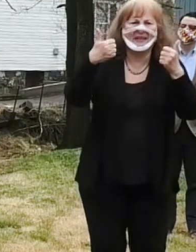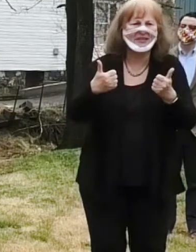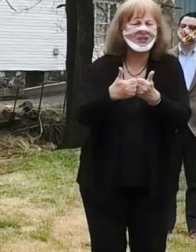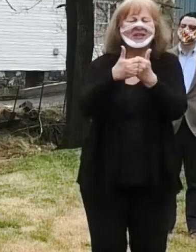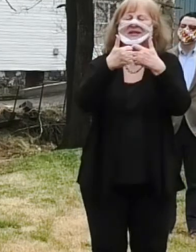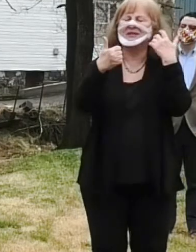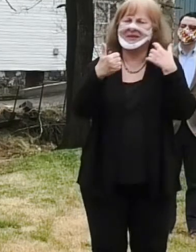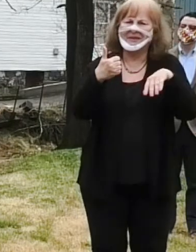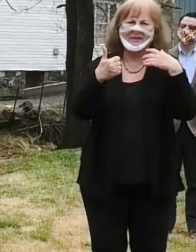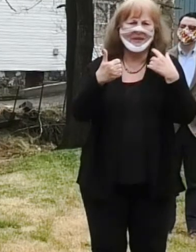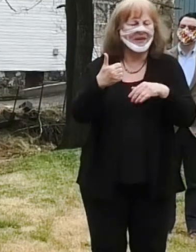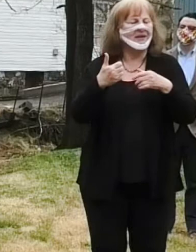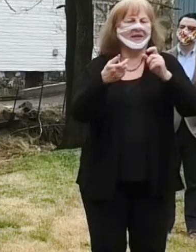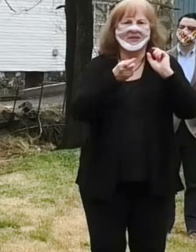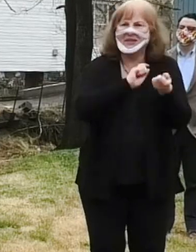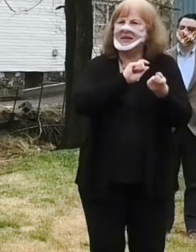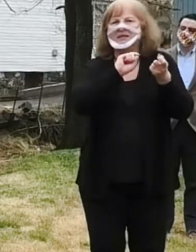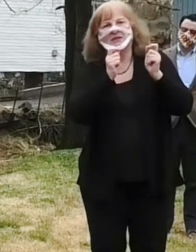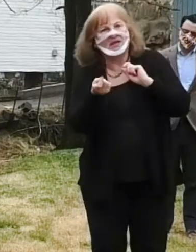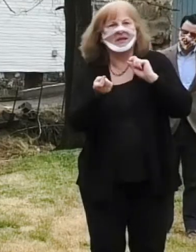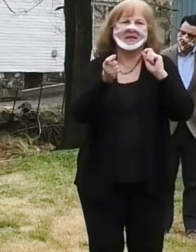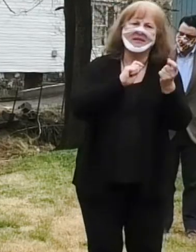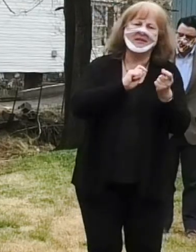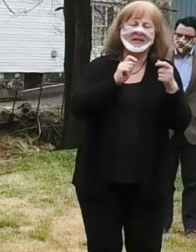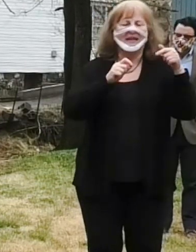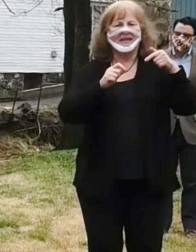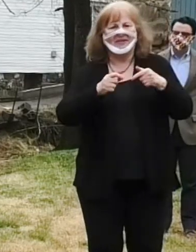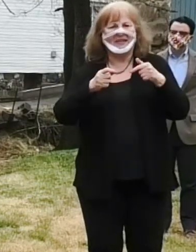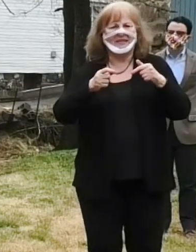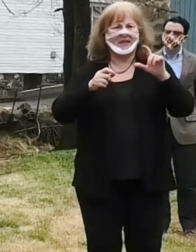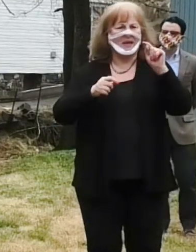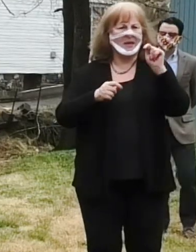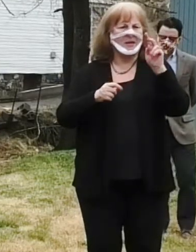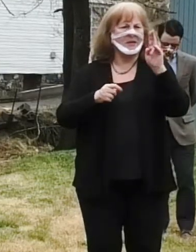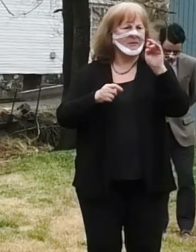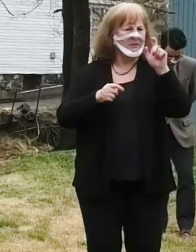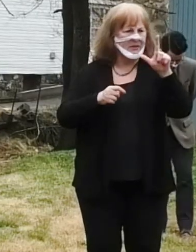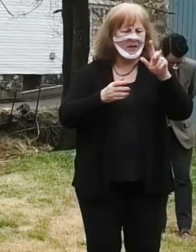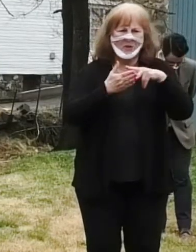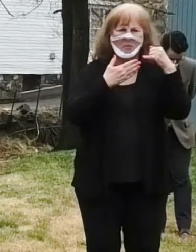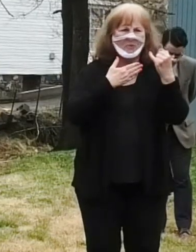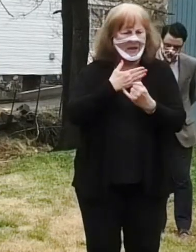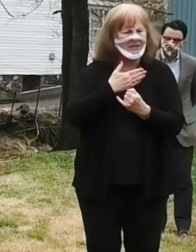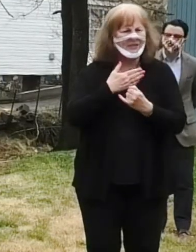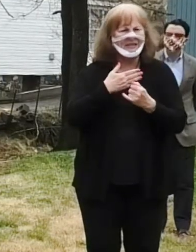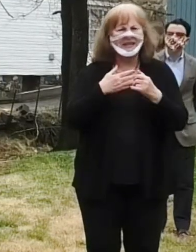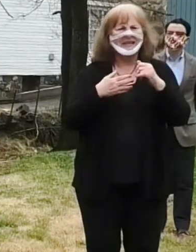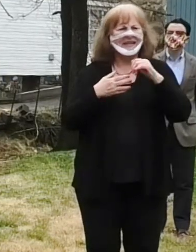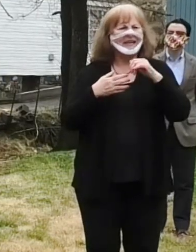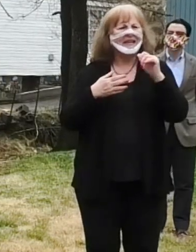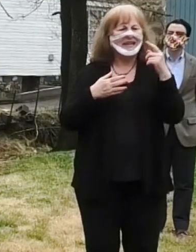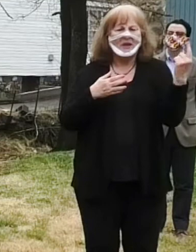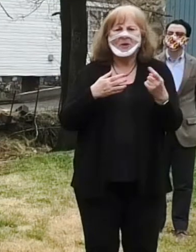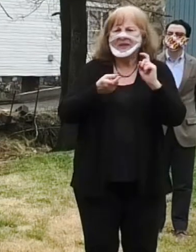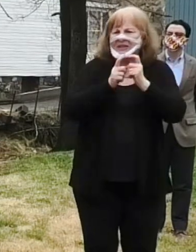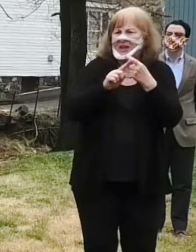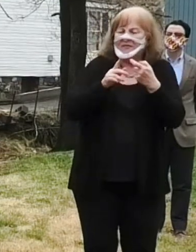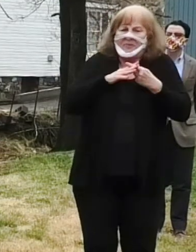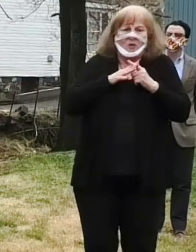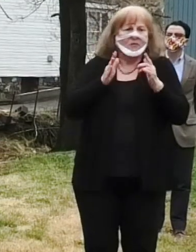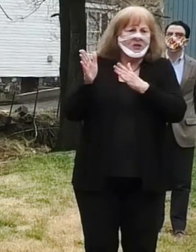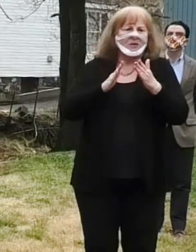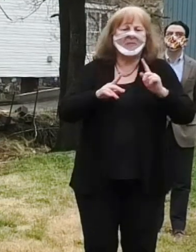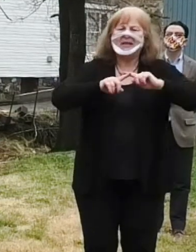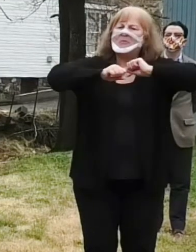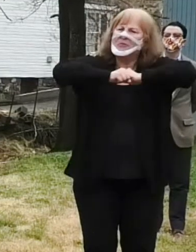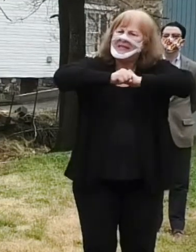nothing less but change. And so this expanded tunnel project is not only a change from an original plan, it protects